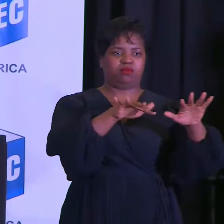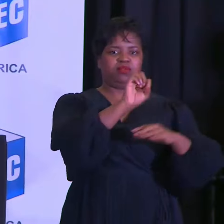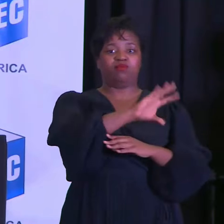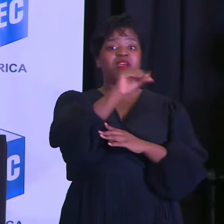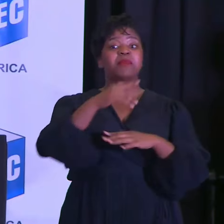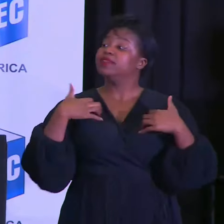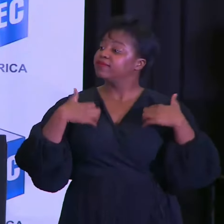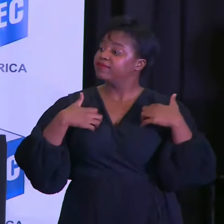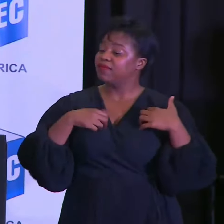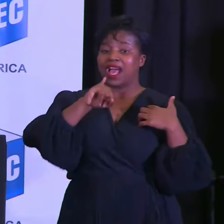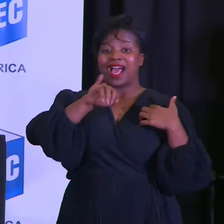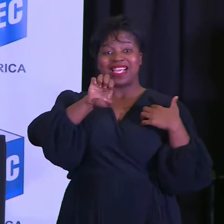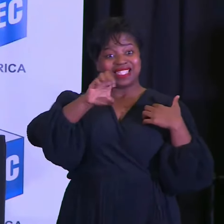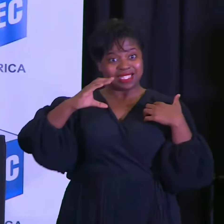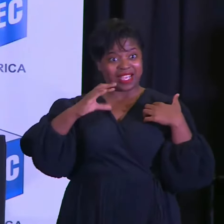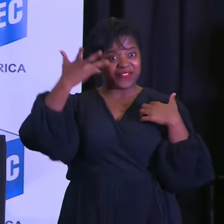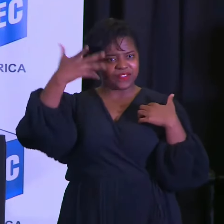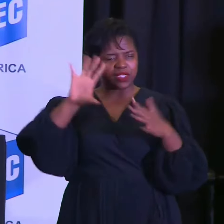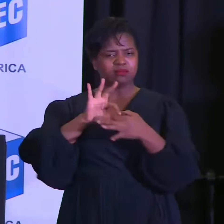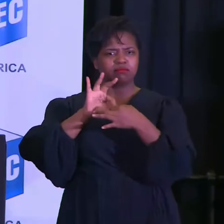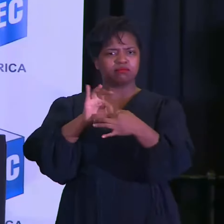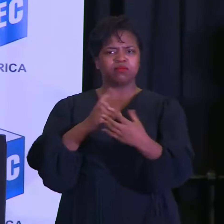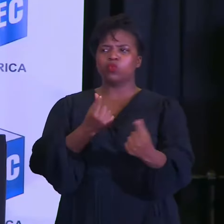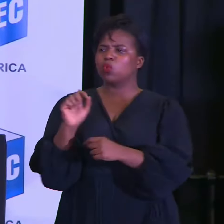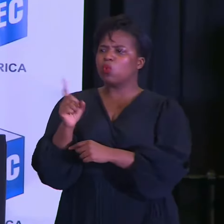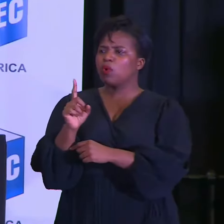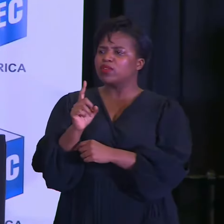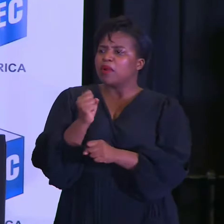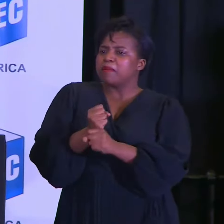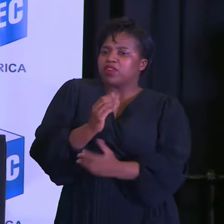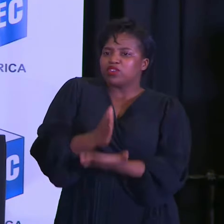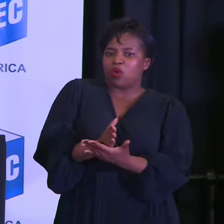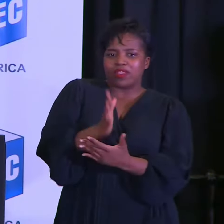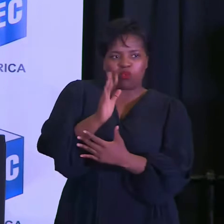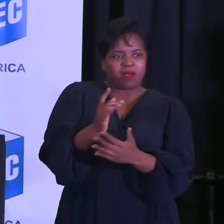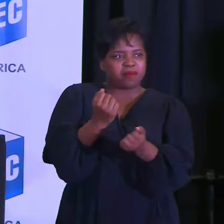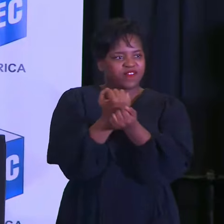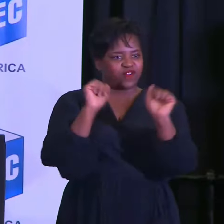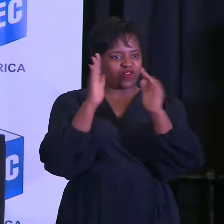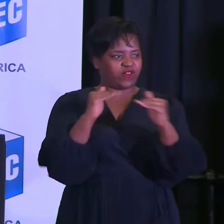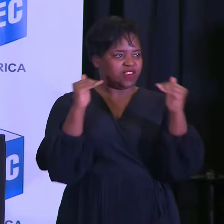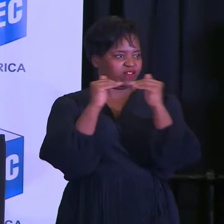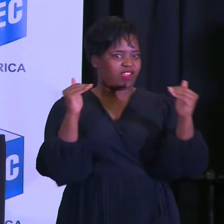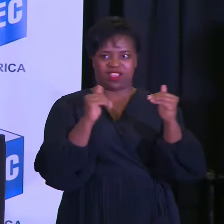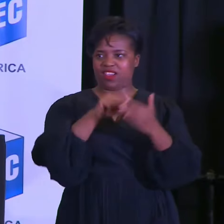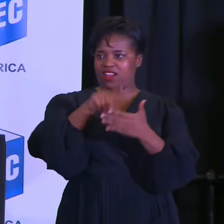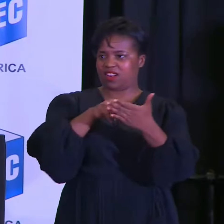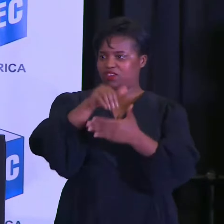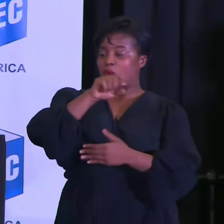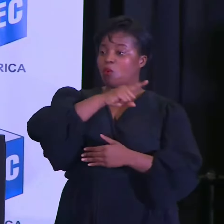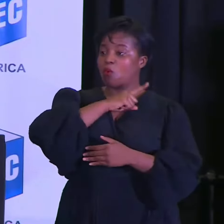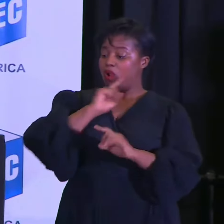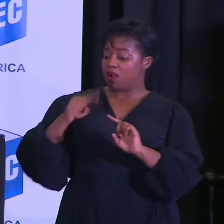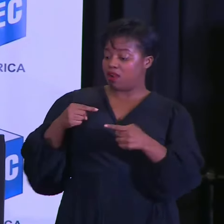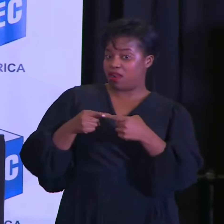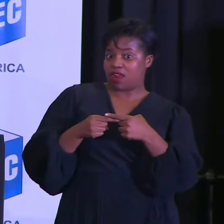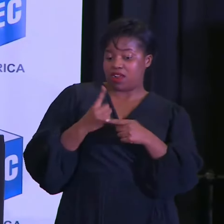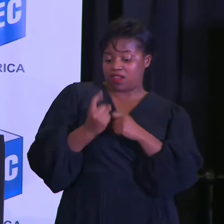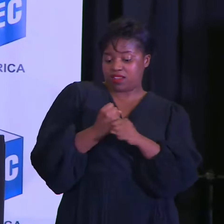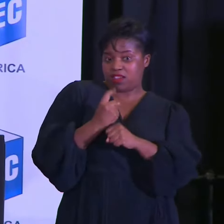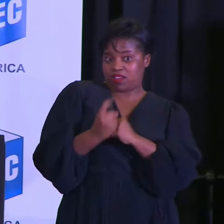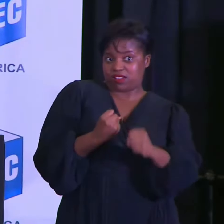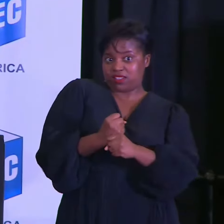that the IEC has also committed to seeing that this will be a free and fair election, because over the past few years you have